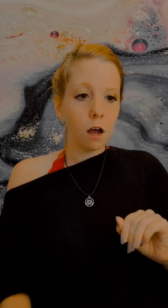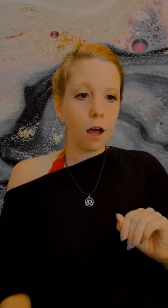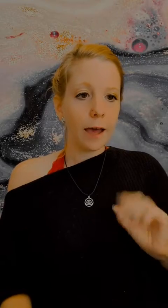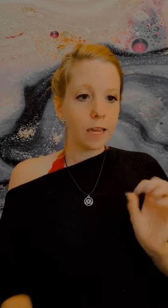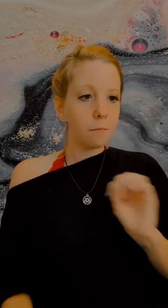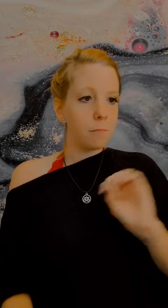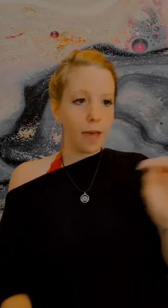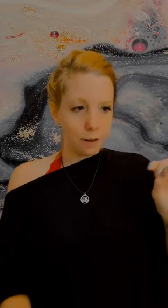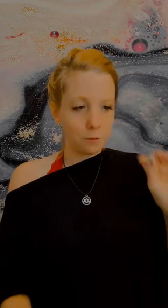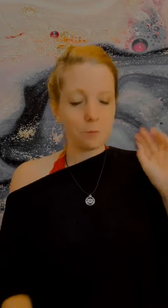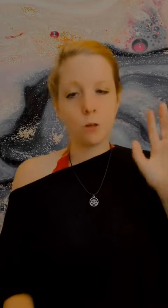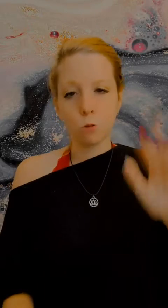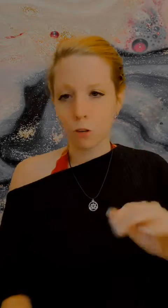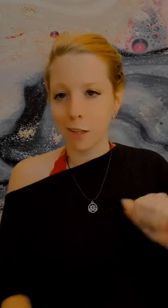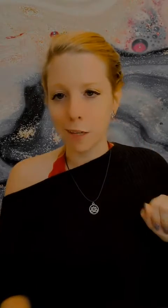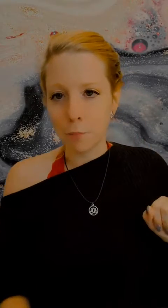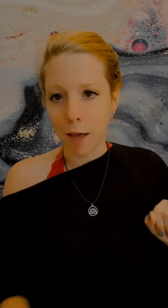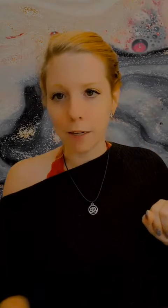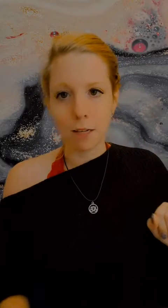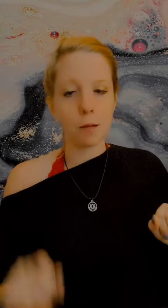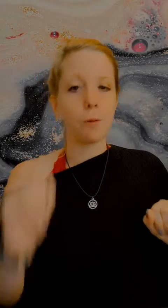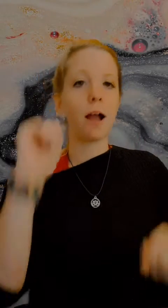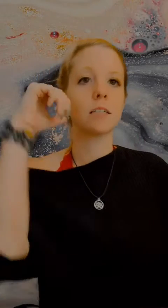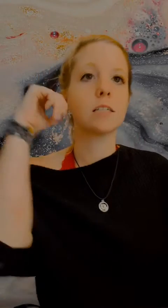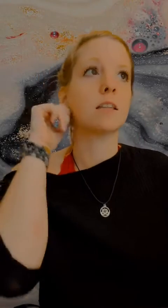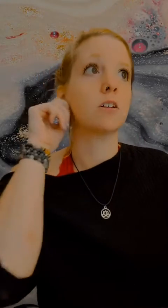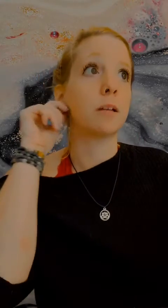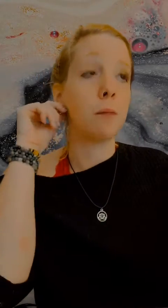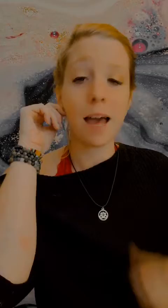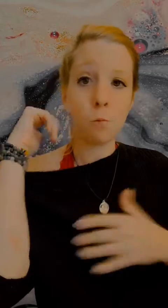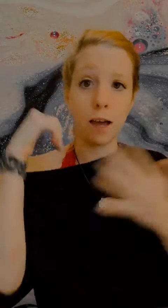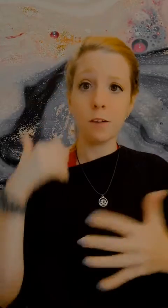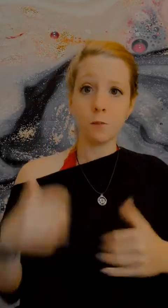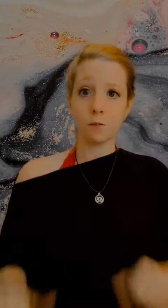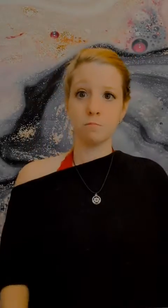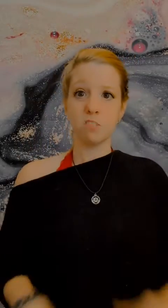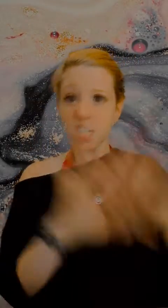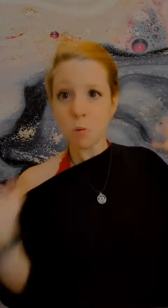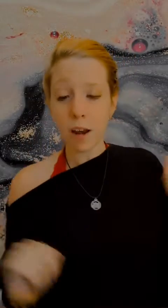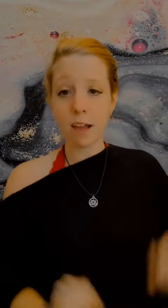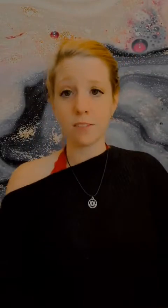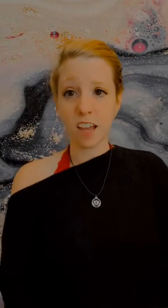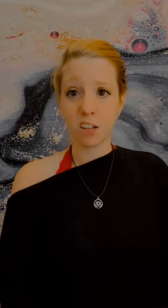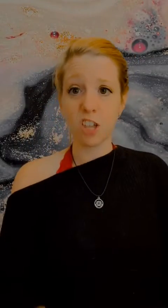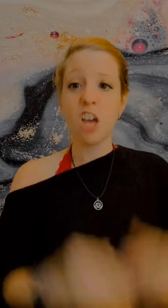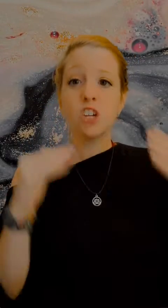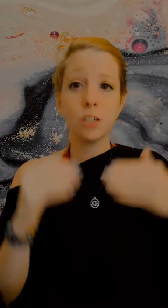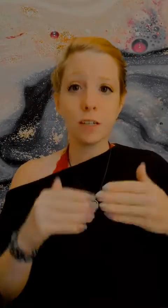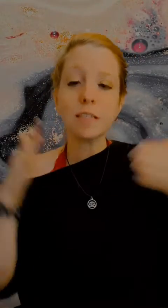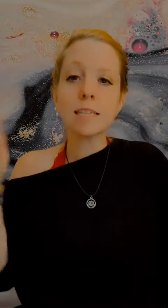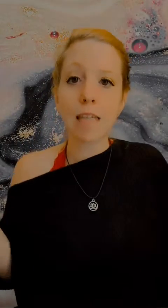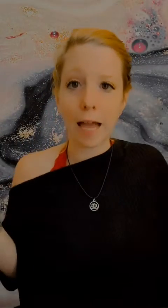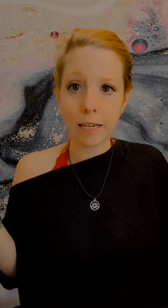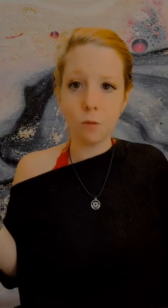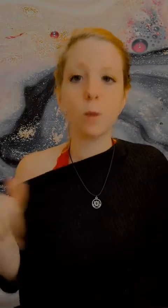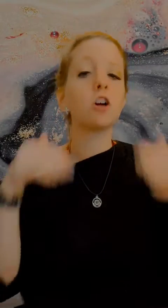I get usually men in my practice, and they're like, my wife doesn't want to have sex. She has decided we are